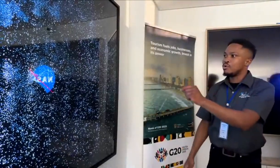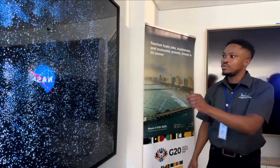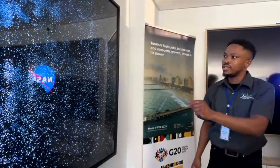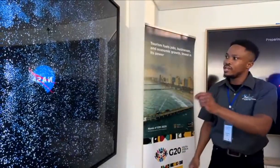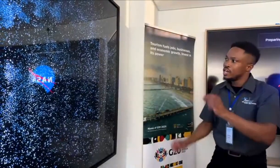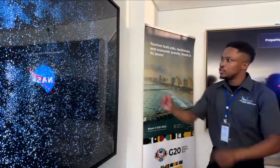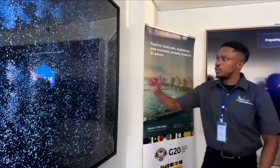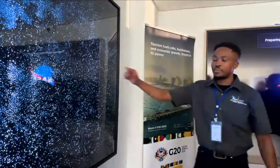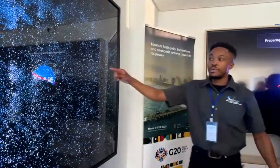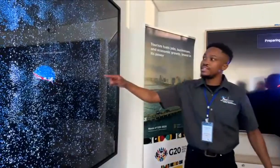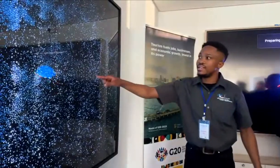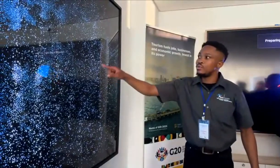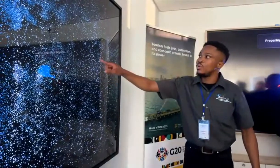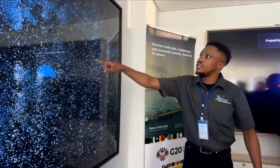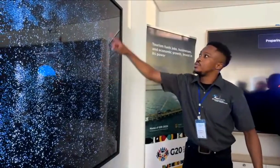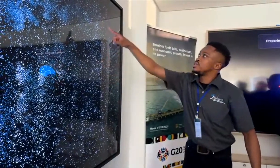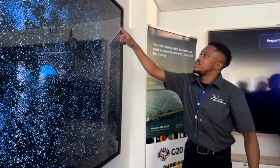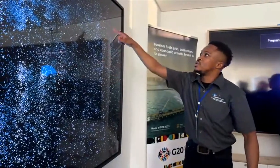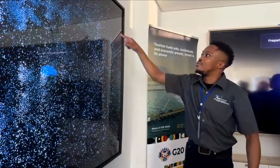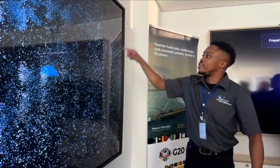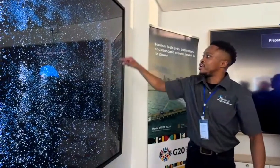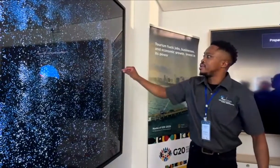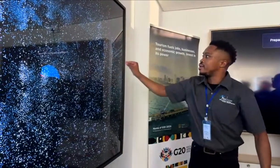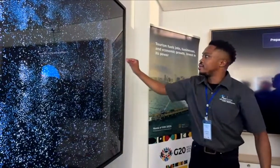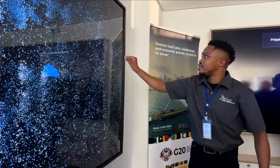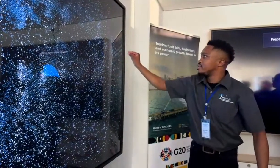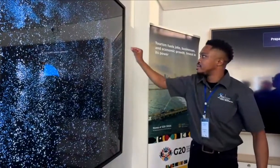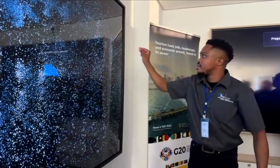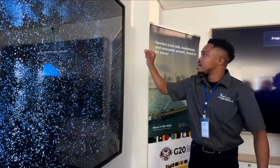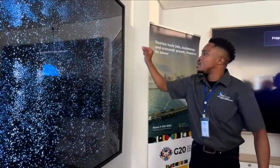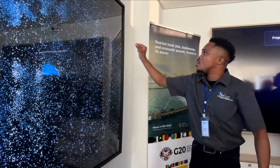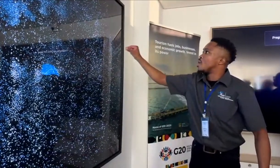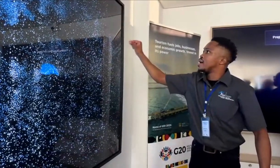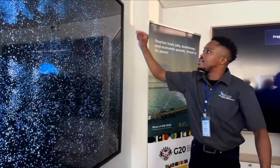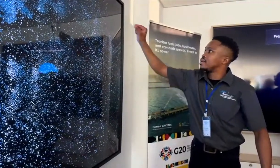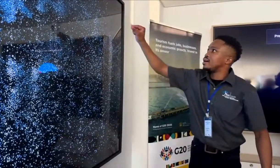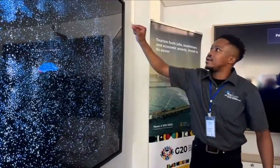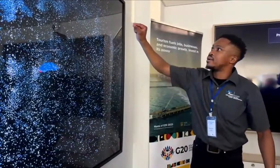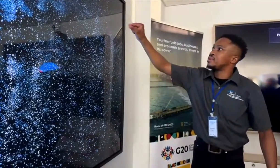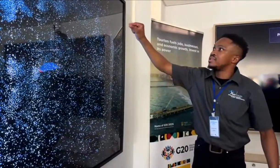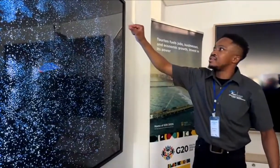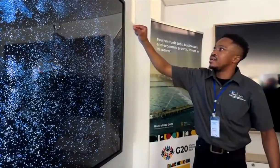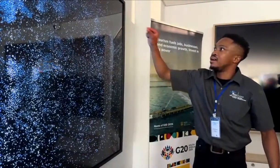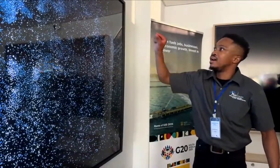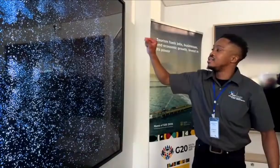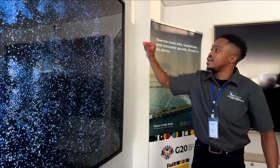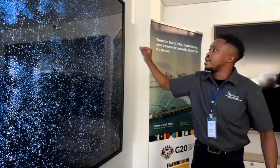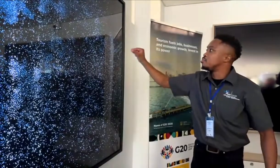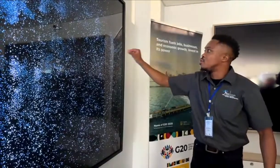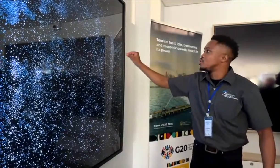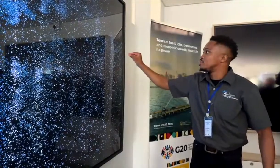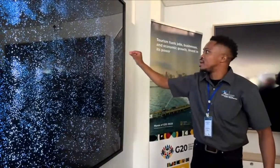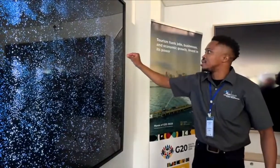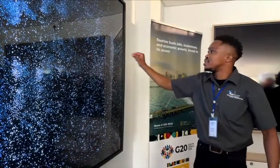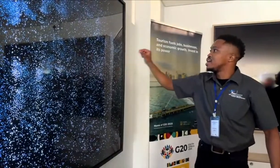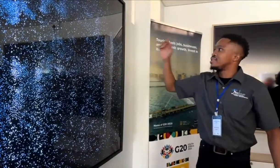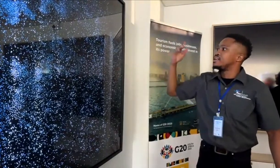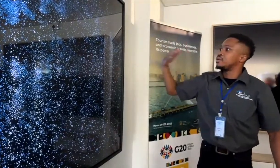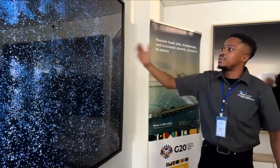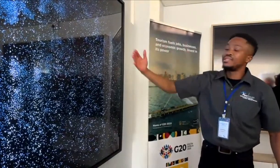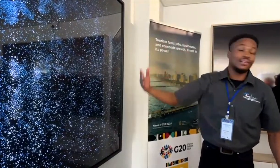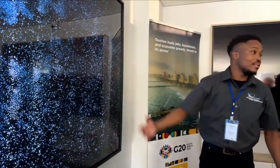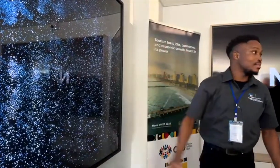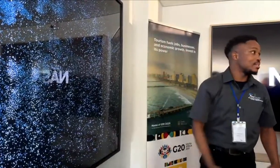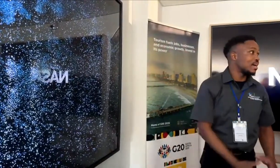is handpoked to represent what you see over here. These white are the handpoked parts